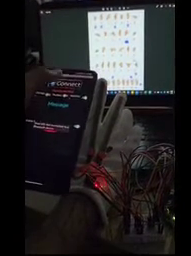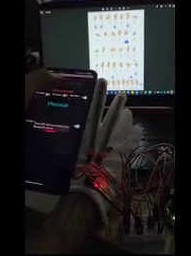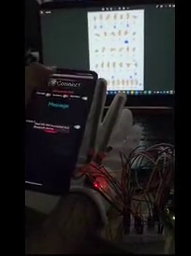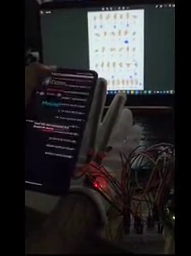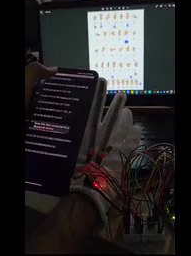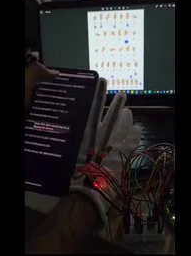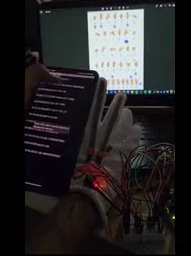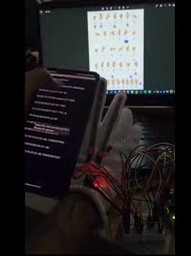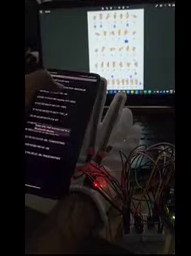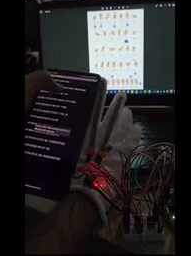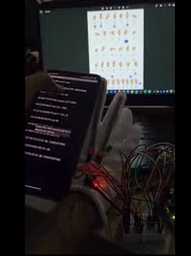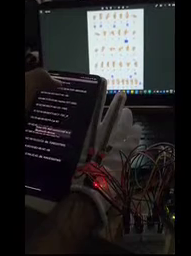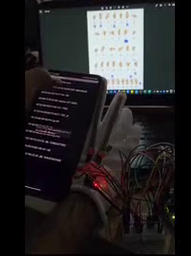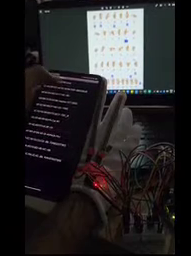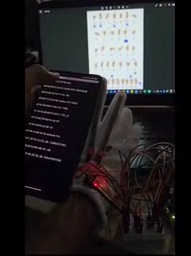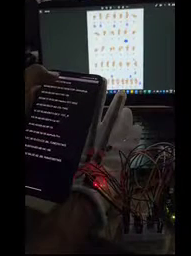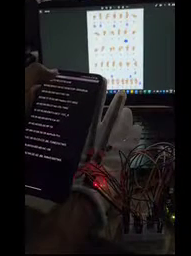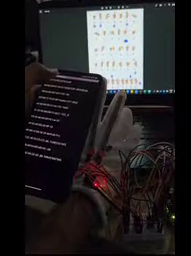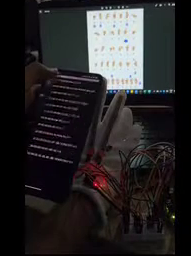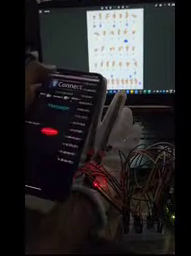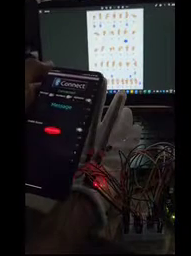to start the app.